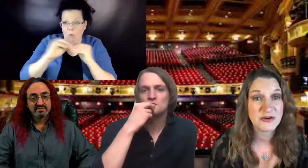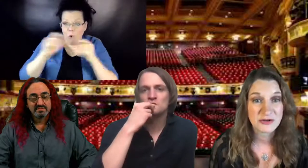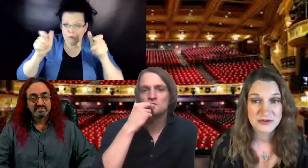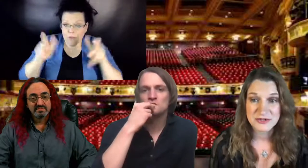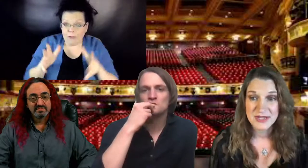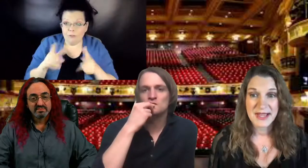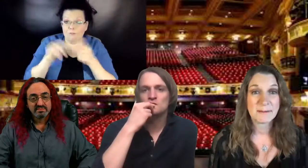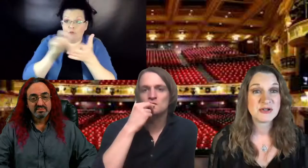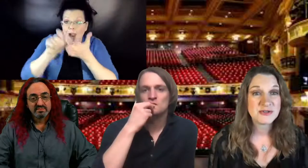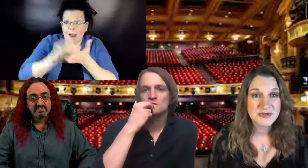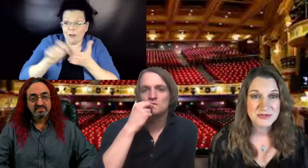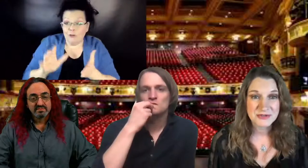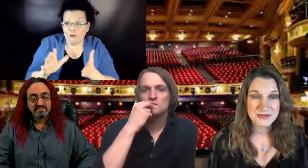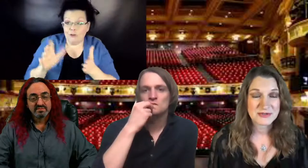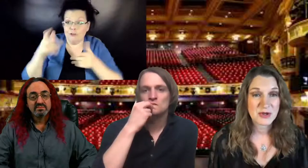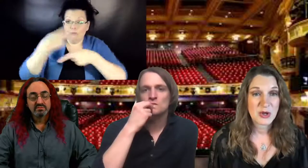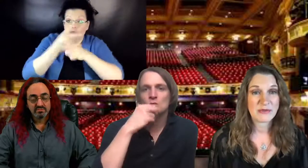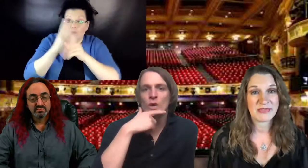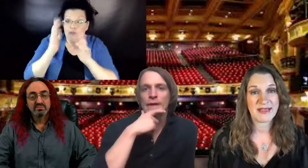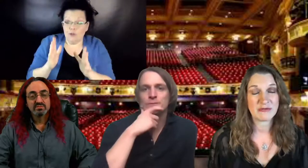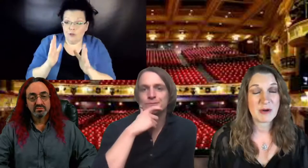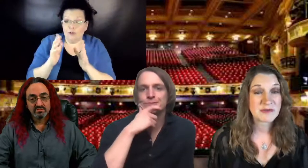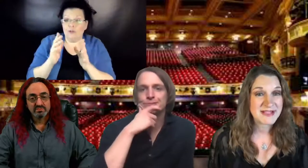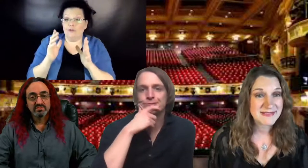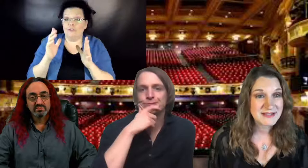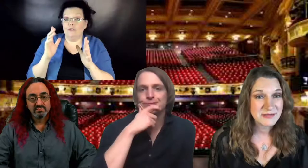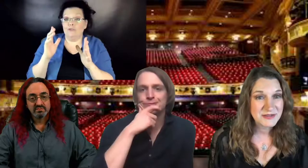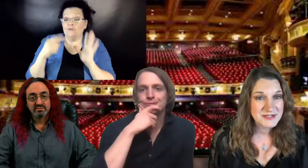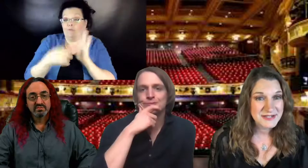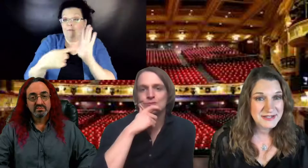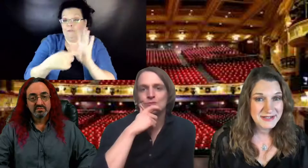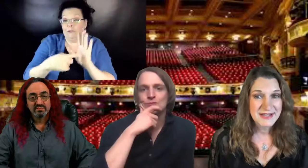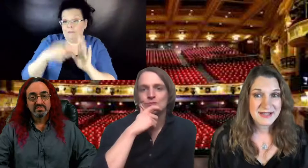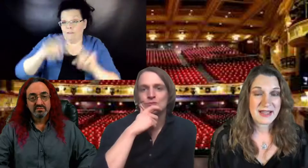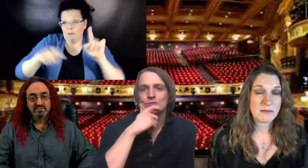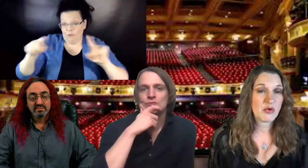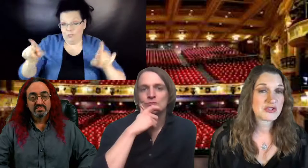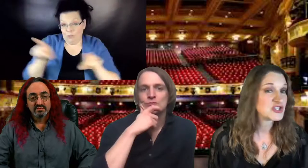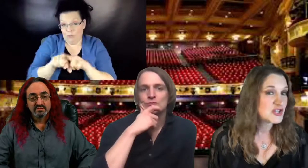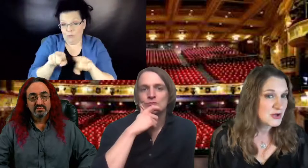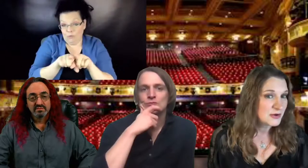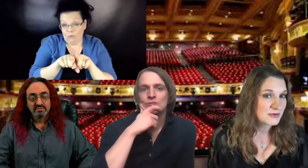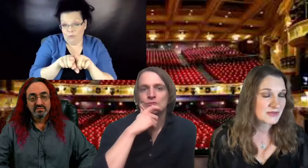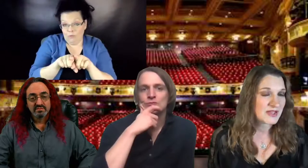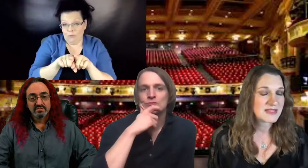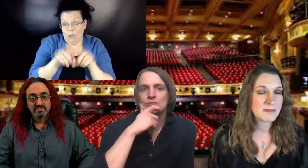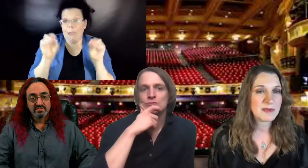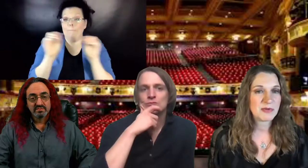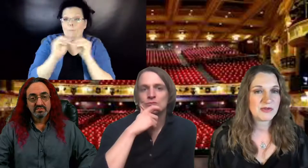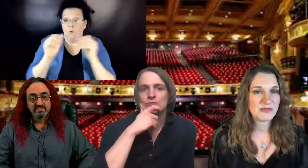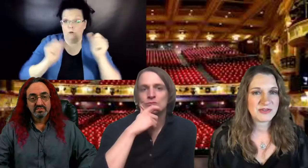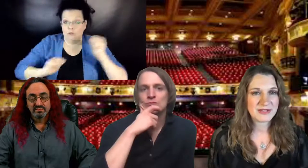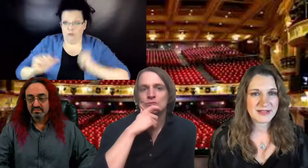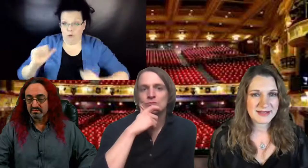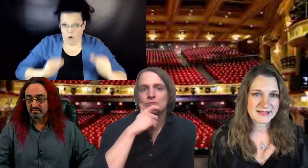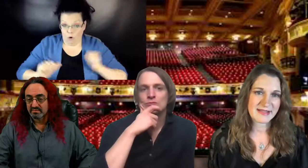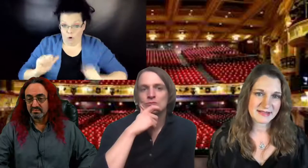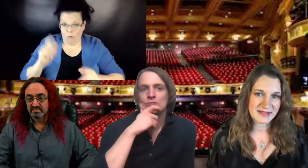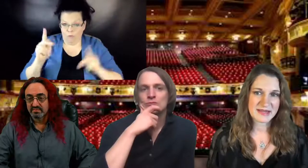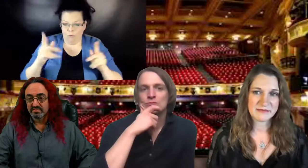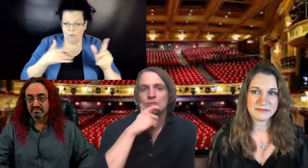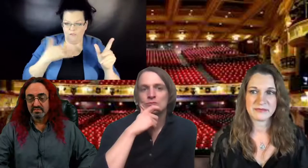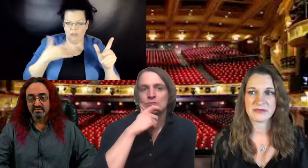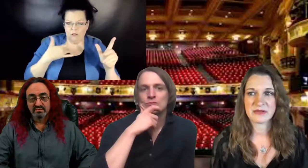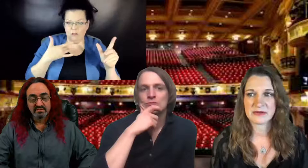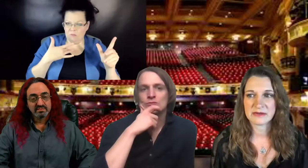and writers and producers that represent that diversity and more shows, I think people are feeling like that